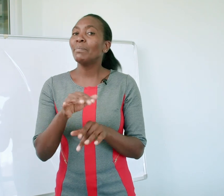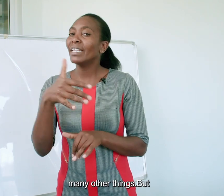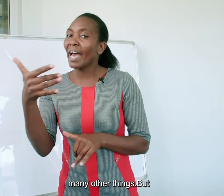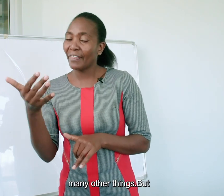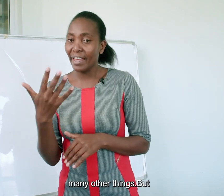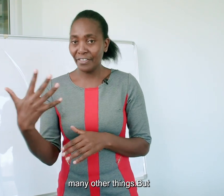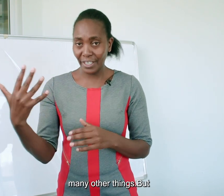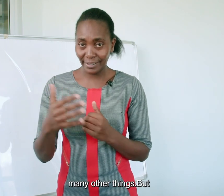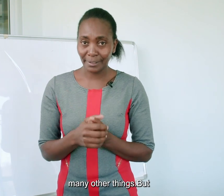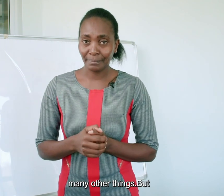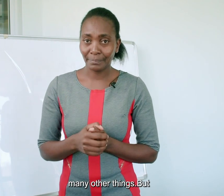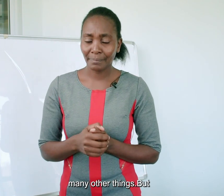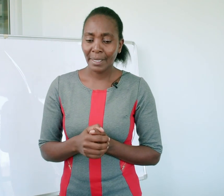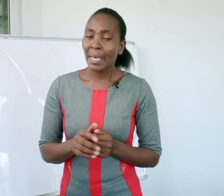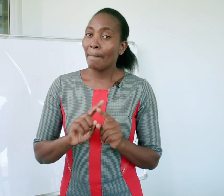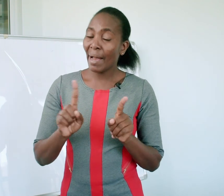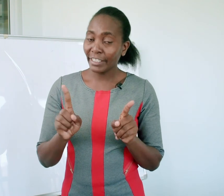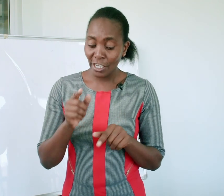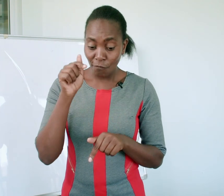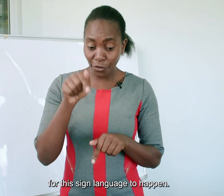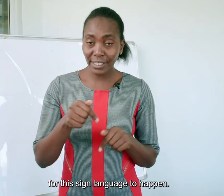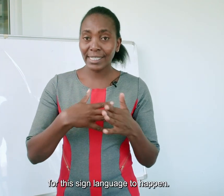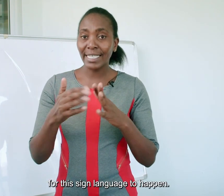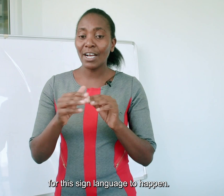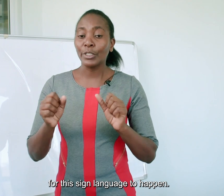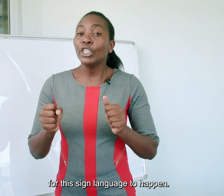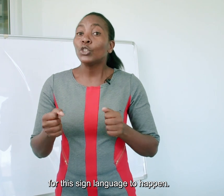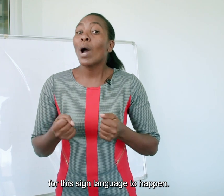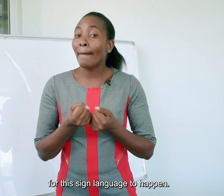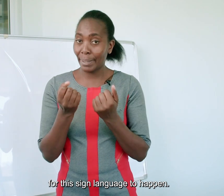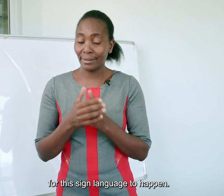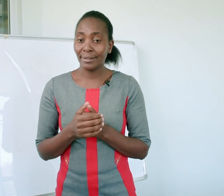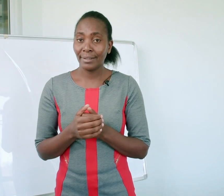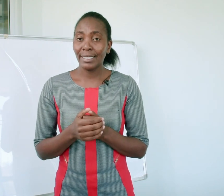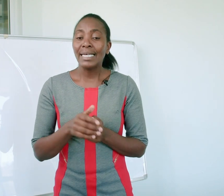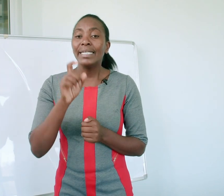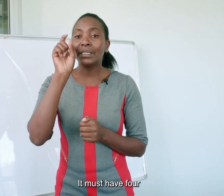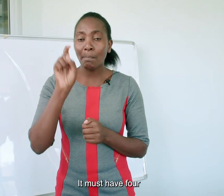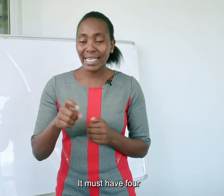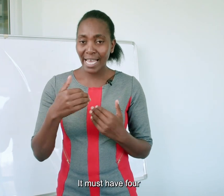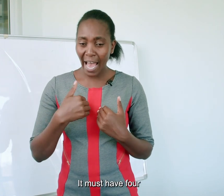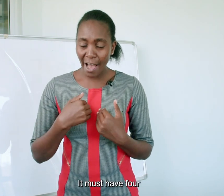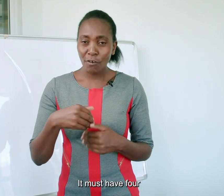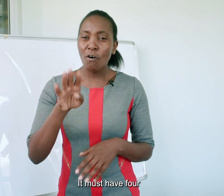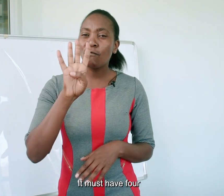many other things. But for this sign language to happen, it must have